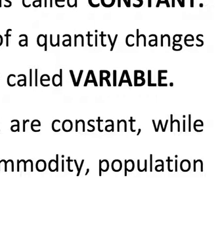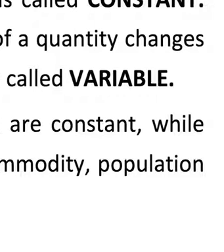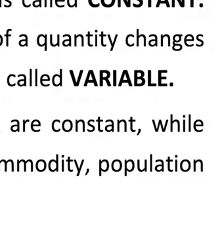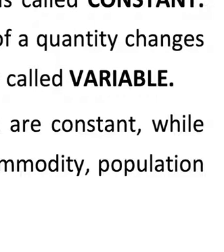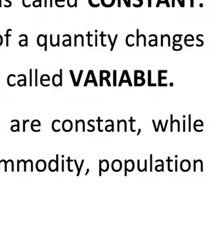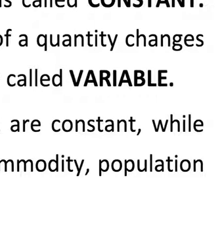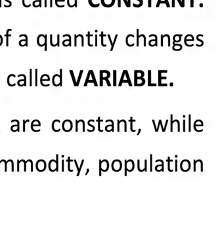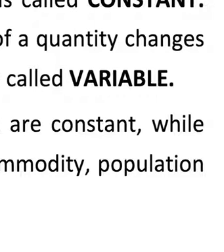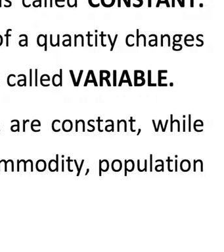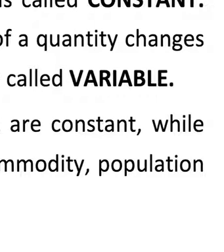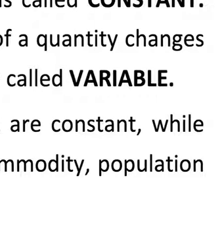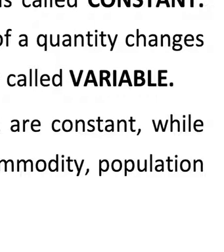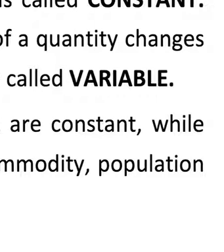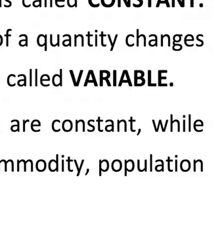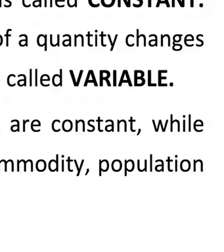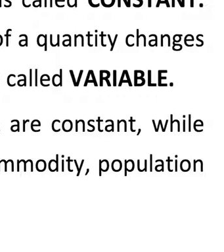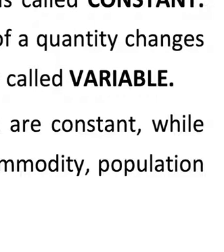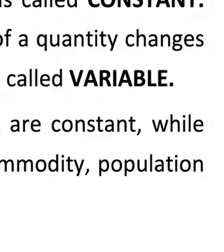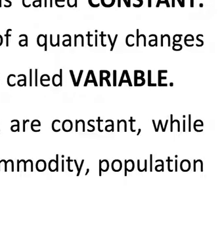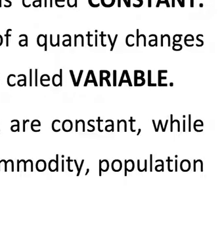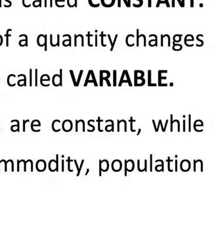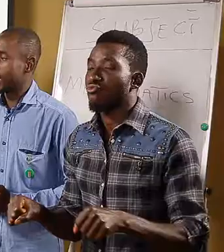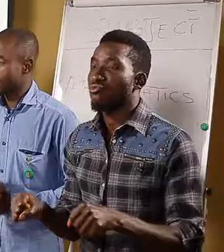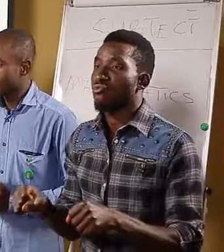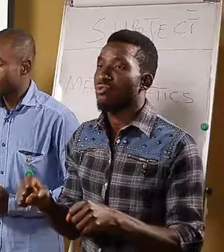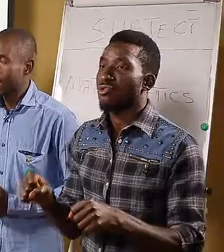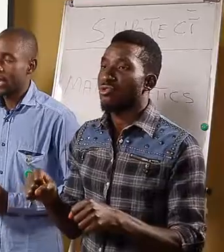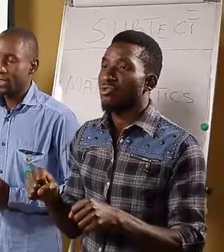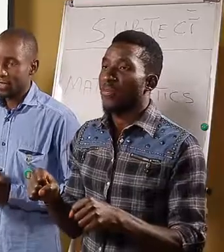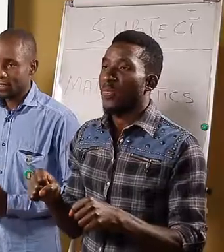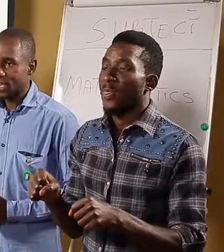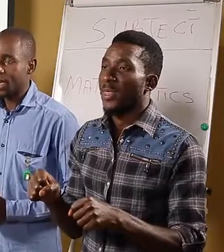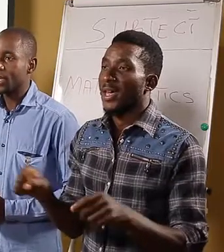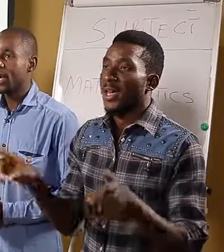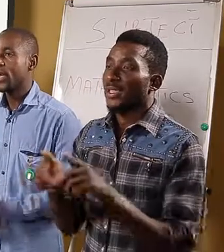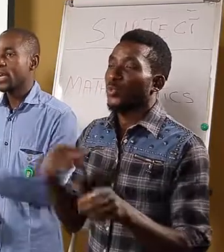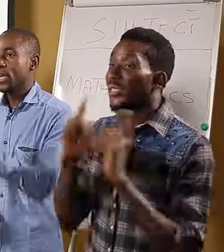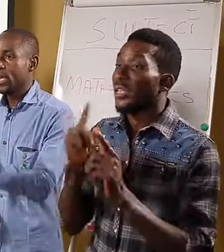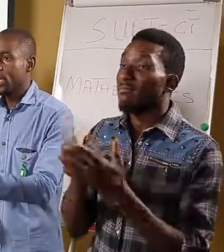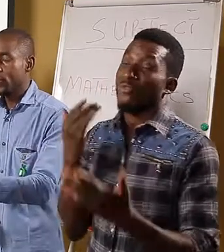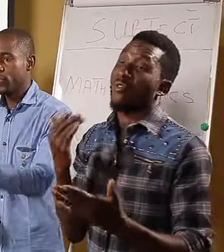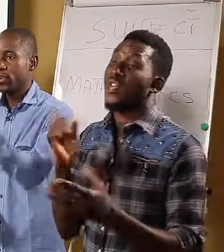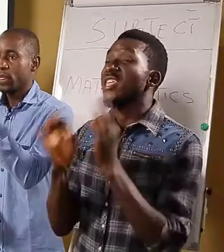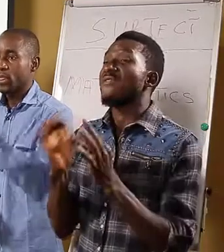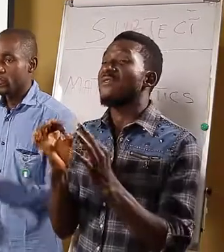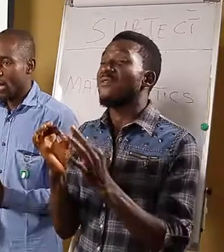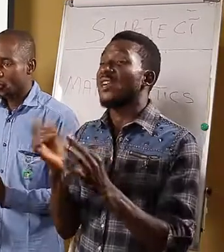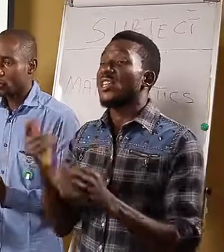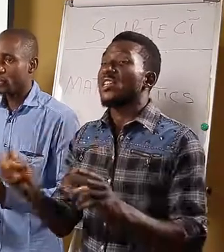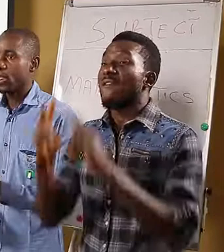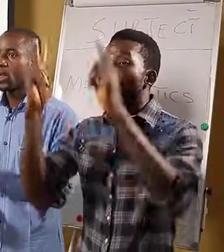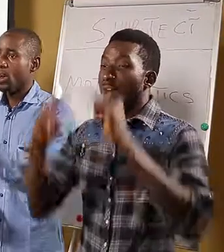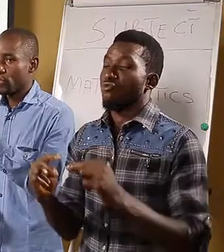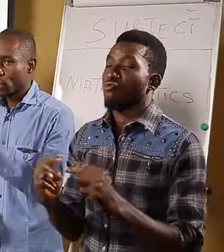it is referred to as variable. As I said earlier, if the